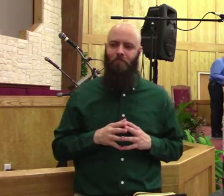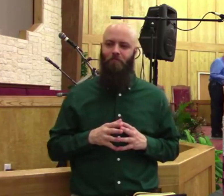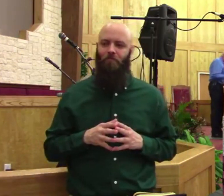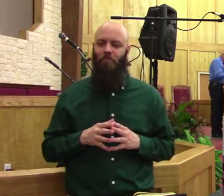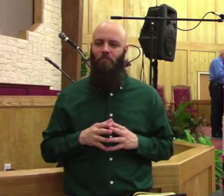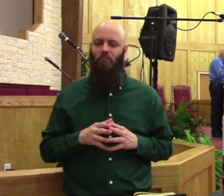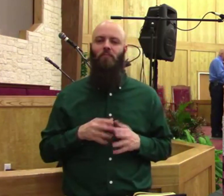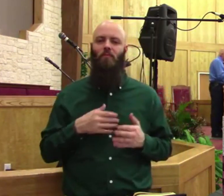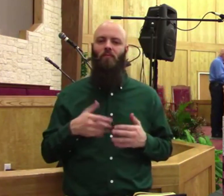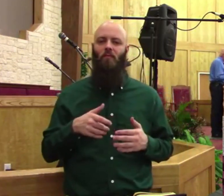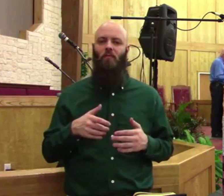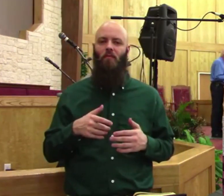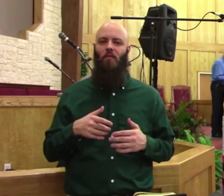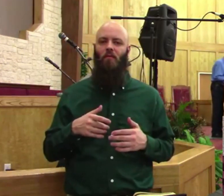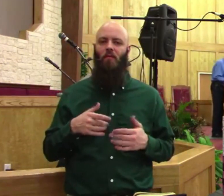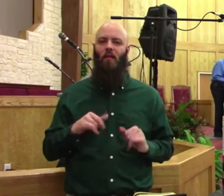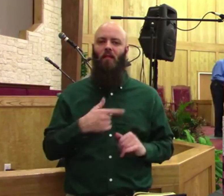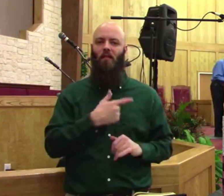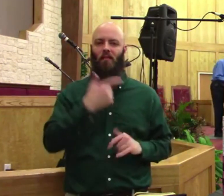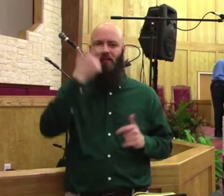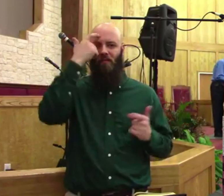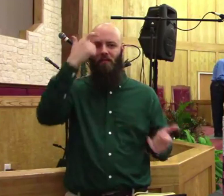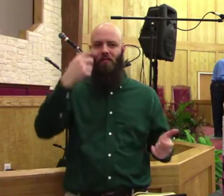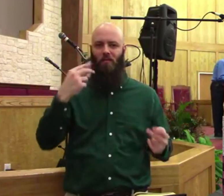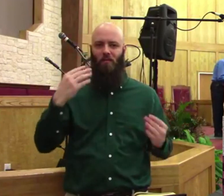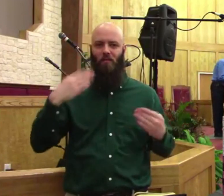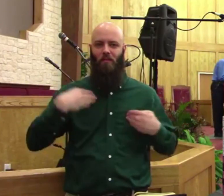But he's still stuck on himself,